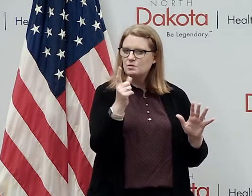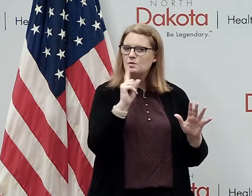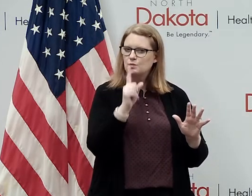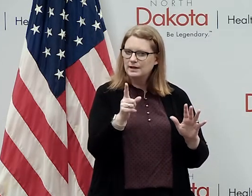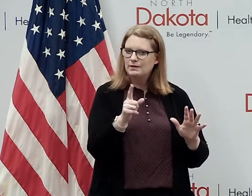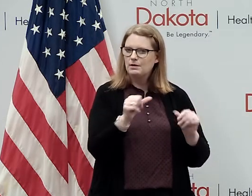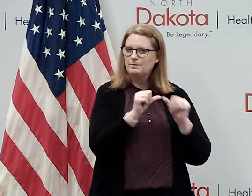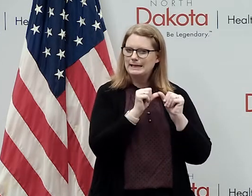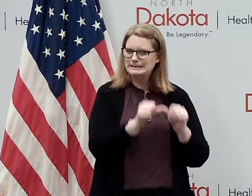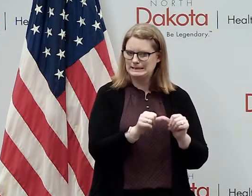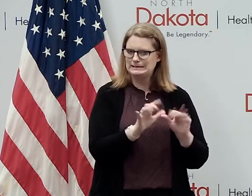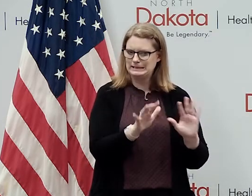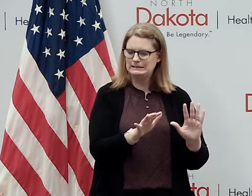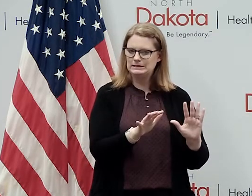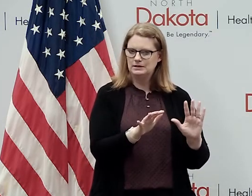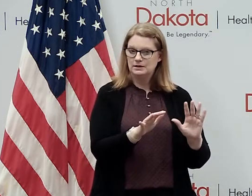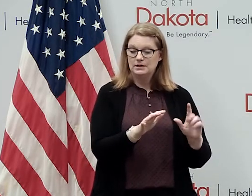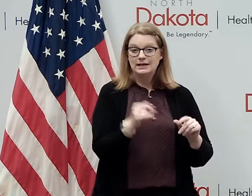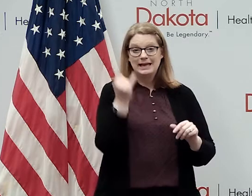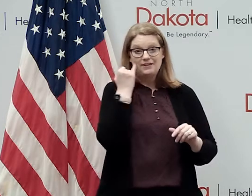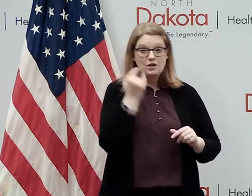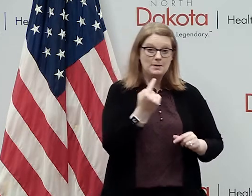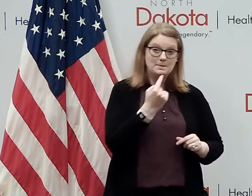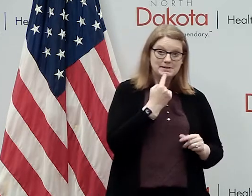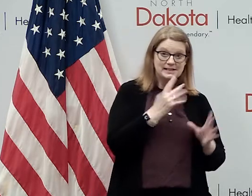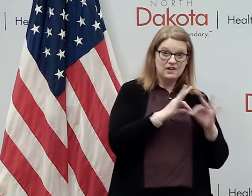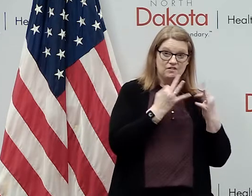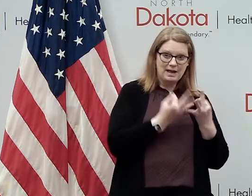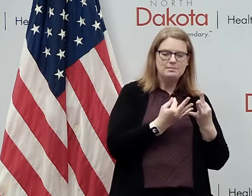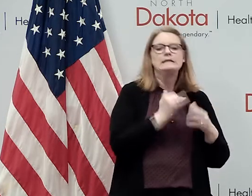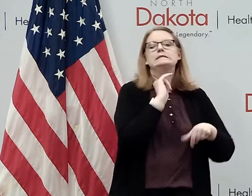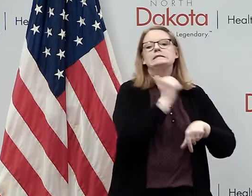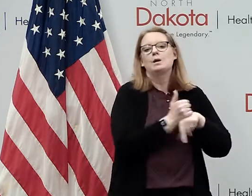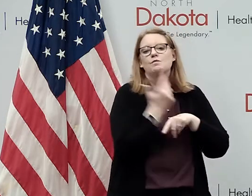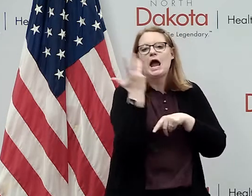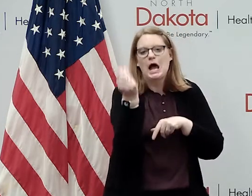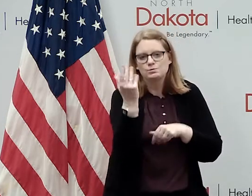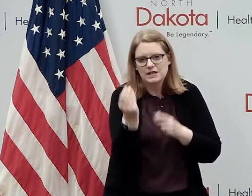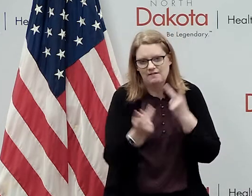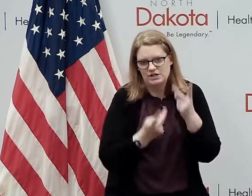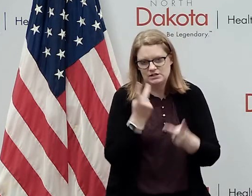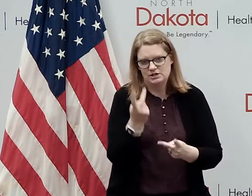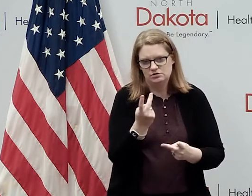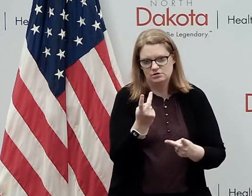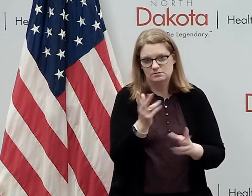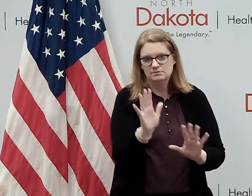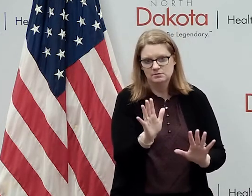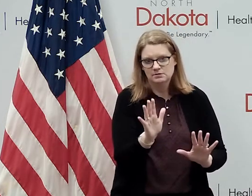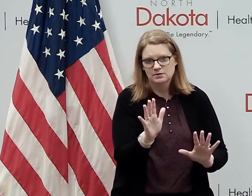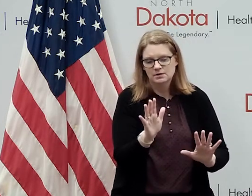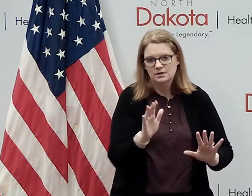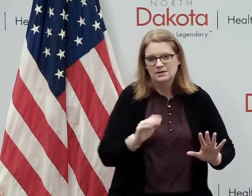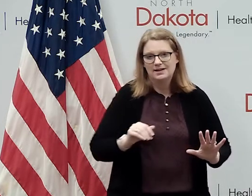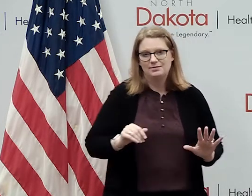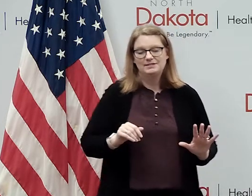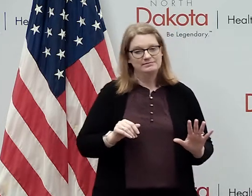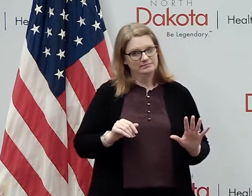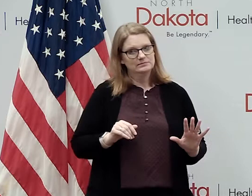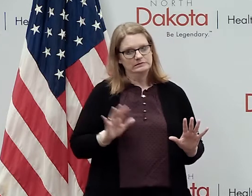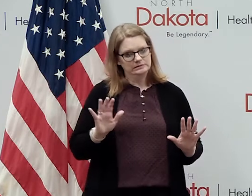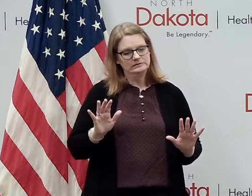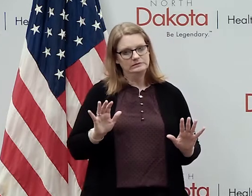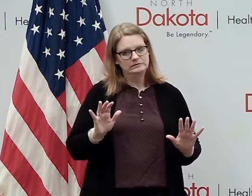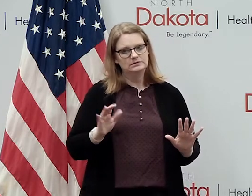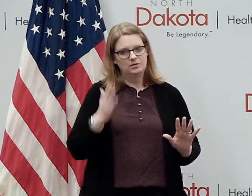if someone is really missing their family, arrange for outside visitation if at all possible, because we know that